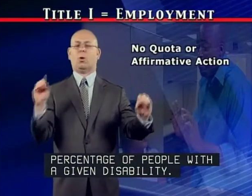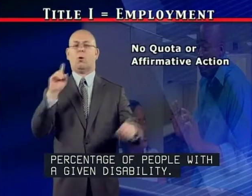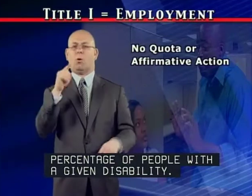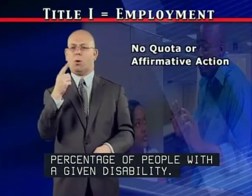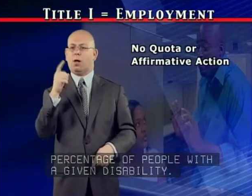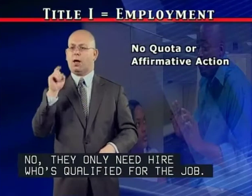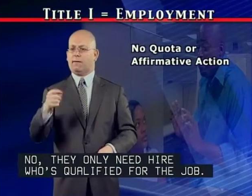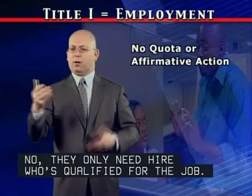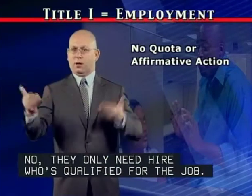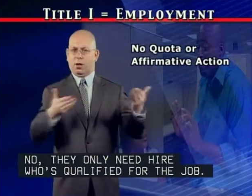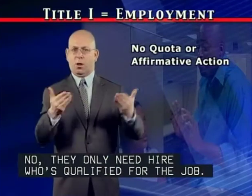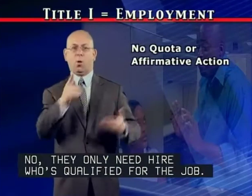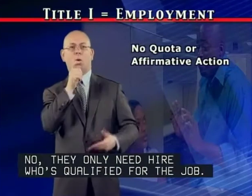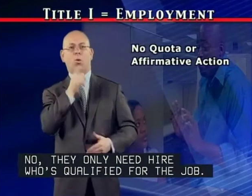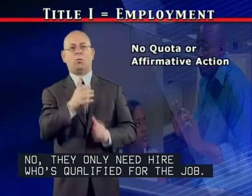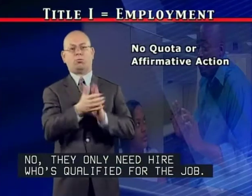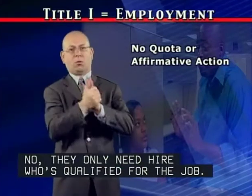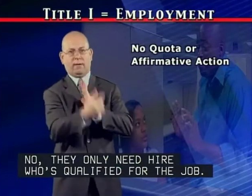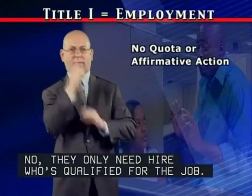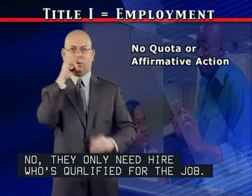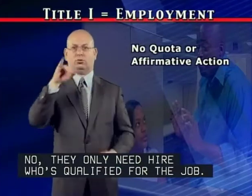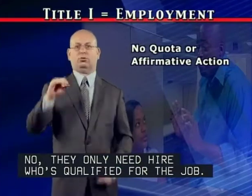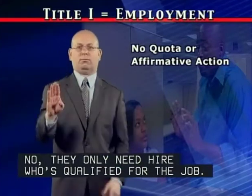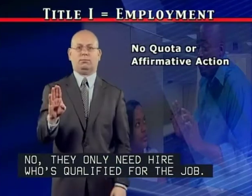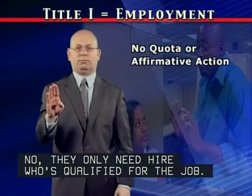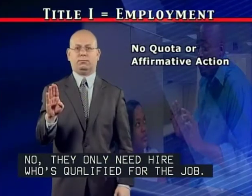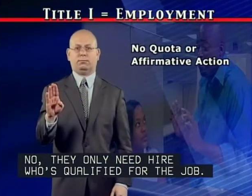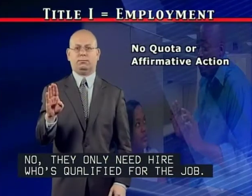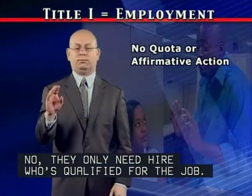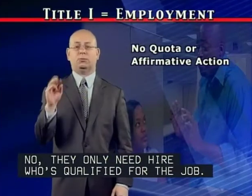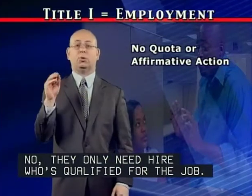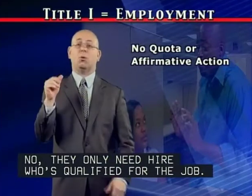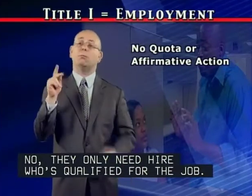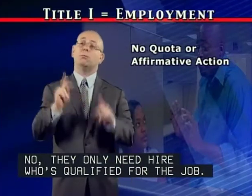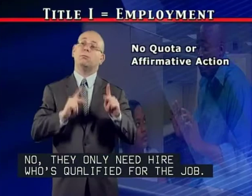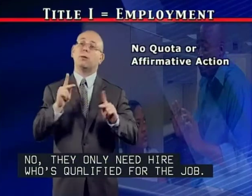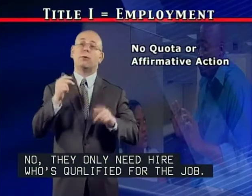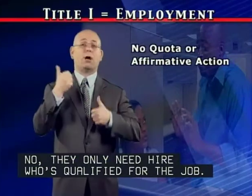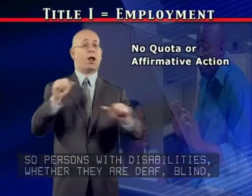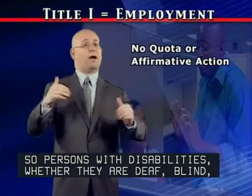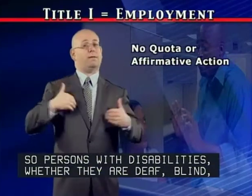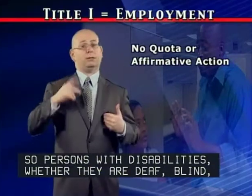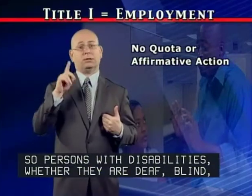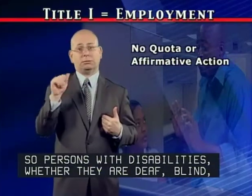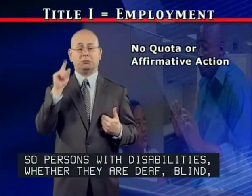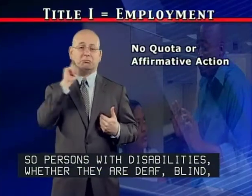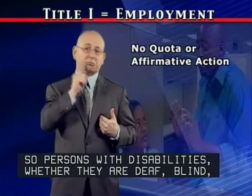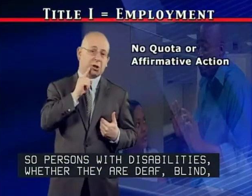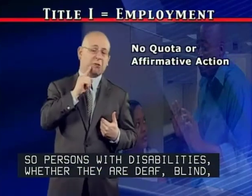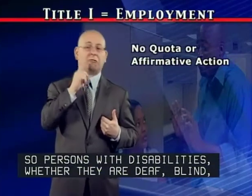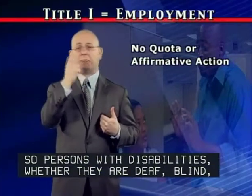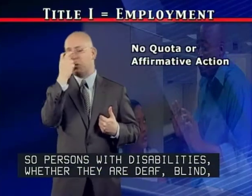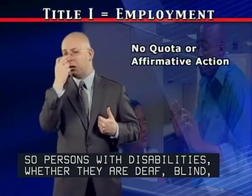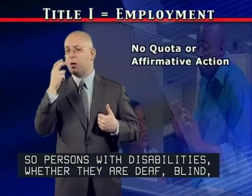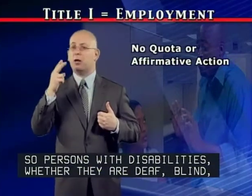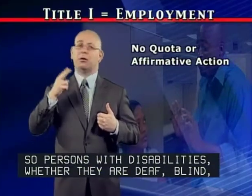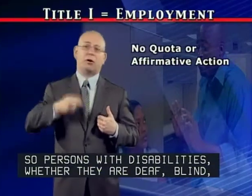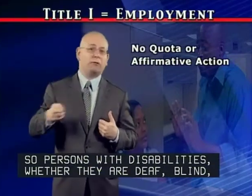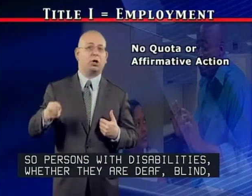disability. No, they only need hire who's qualified for the job. So, persons with disabilities, whether they